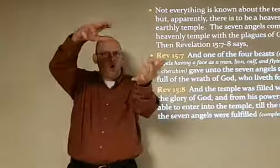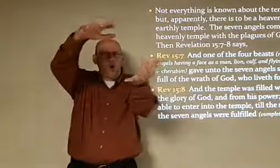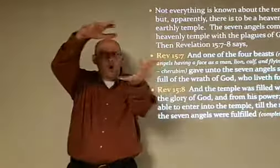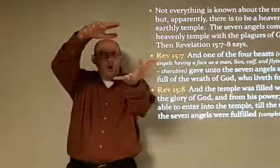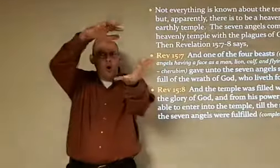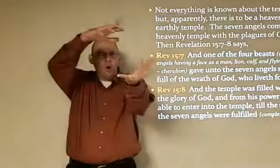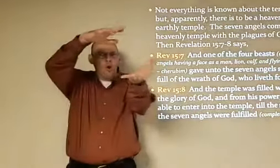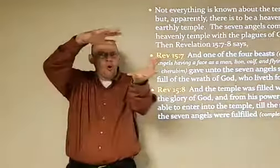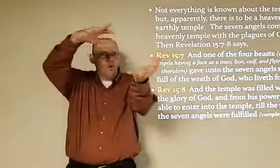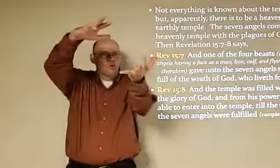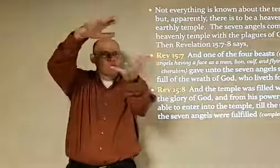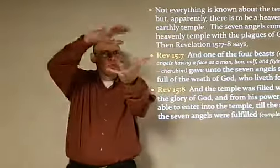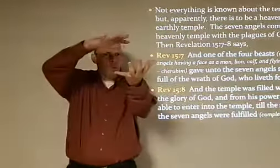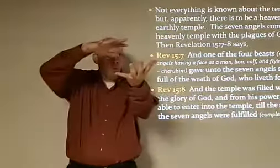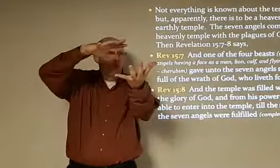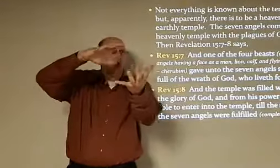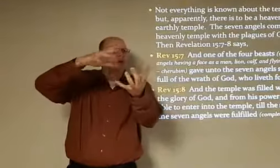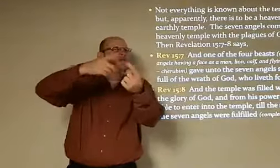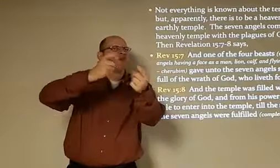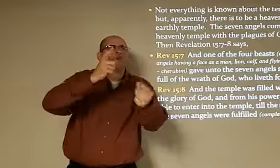The glory of God.